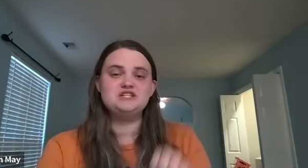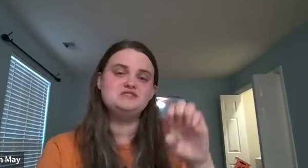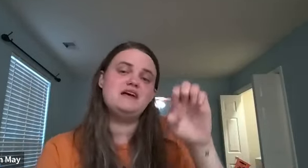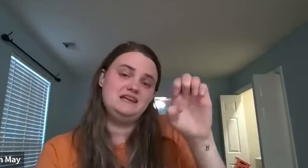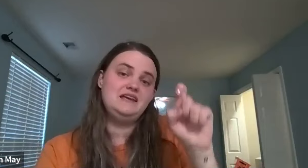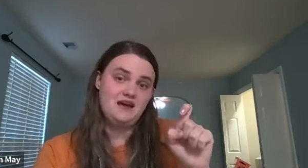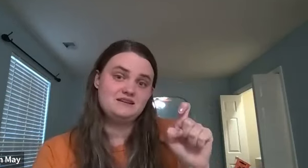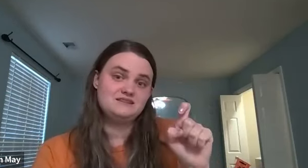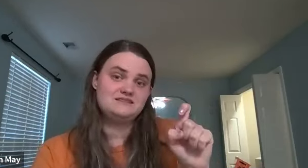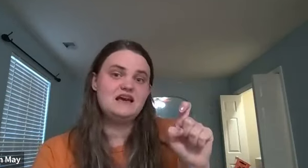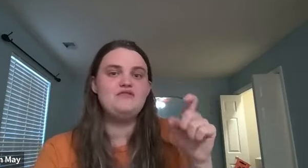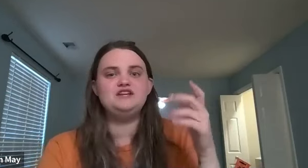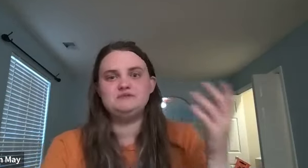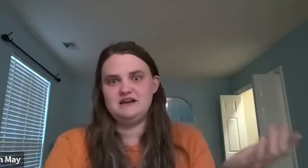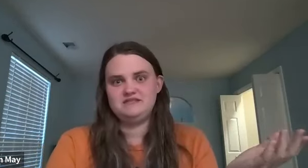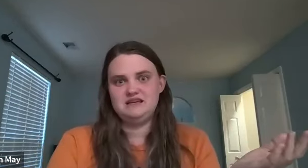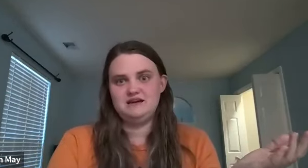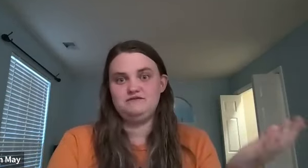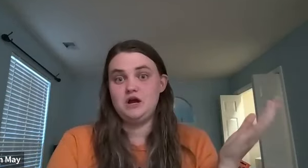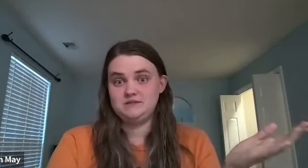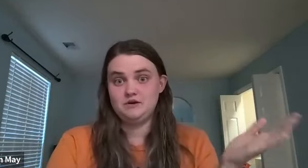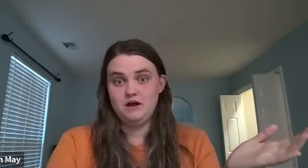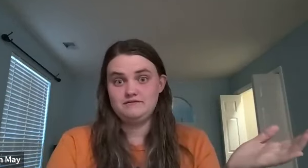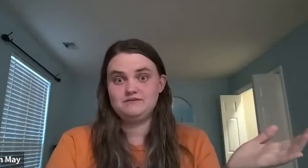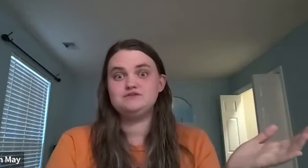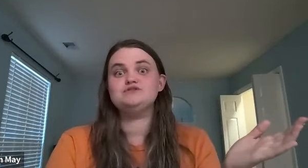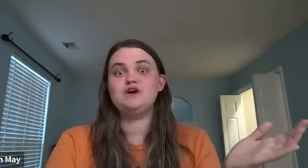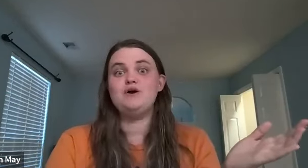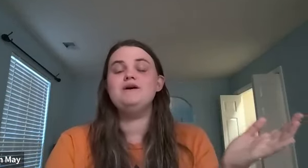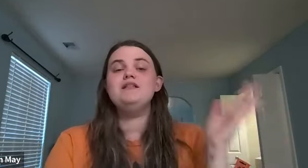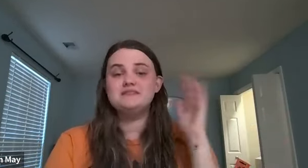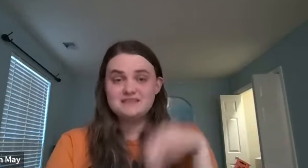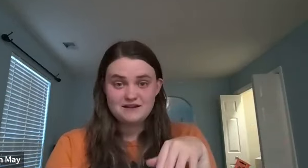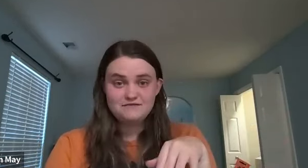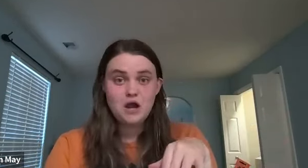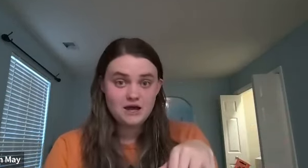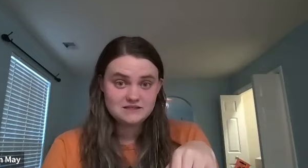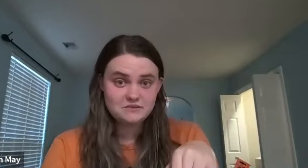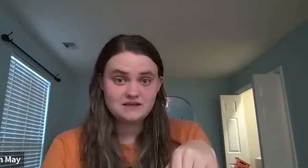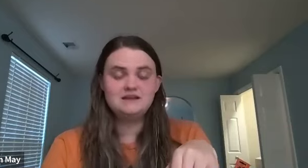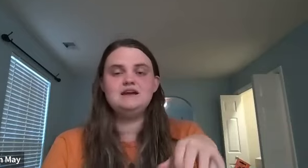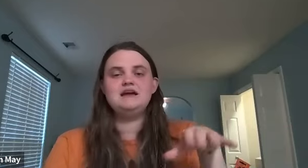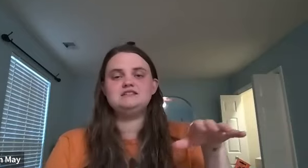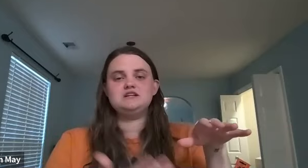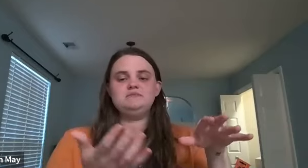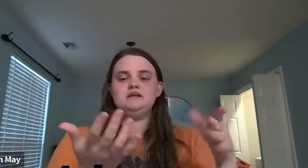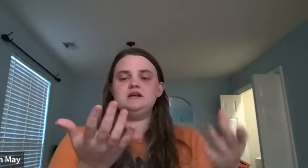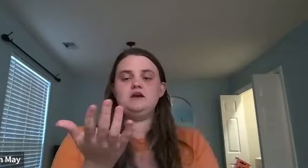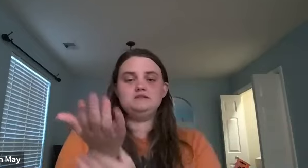just do that EX, and then you would sign the sign for husband or wife. So the sign for husband is going to be